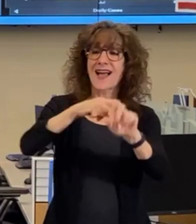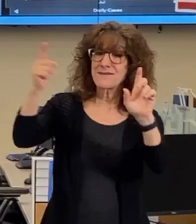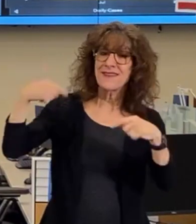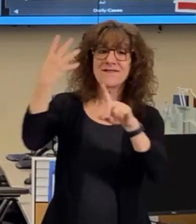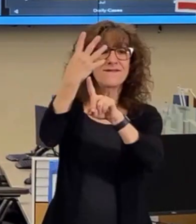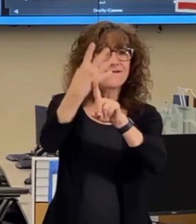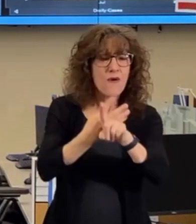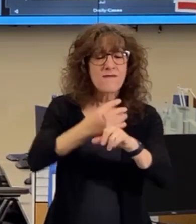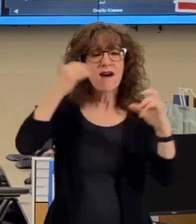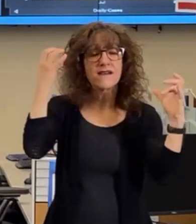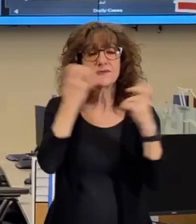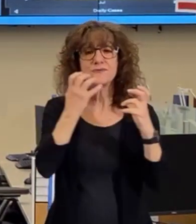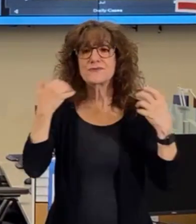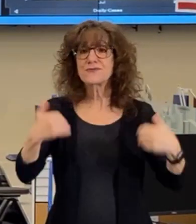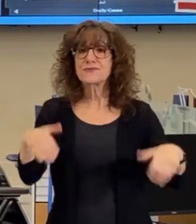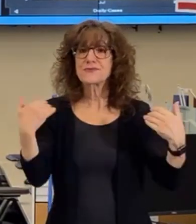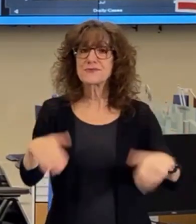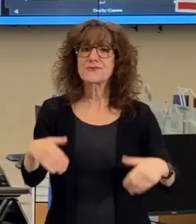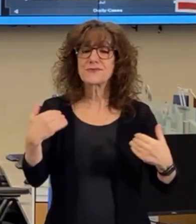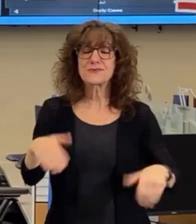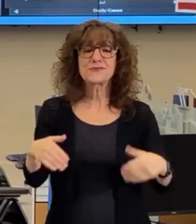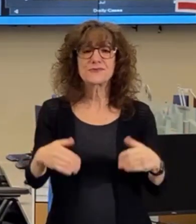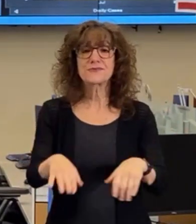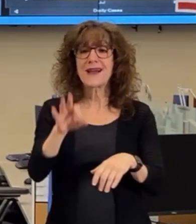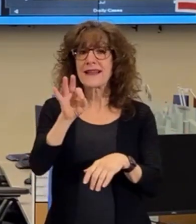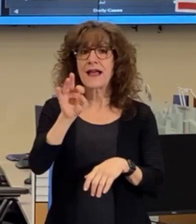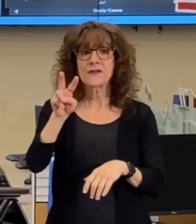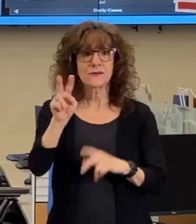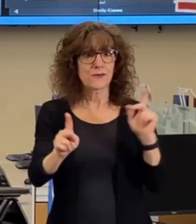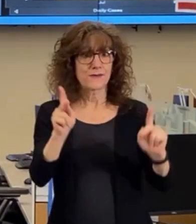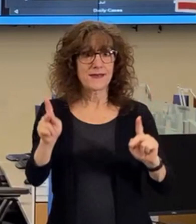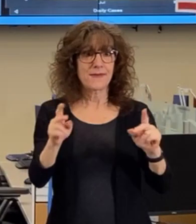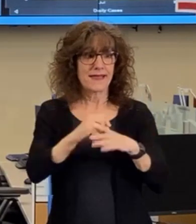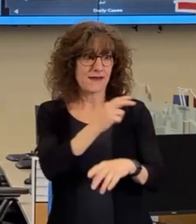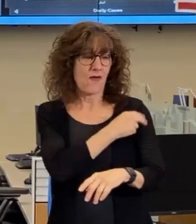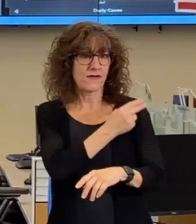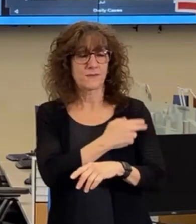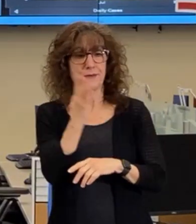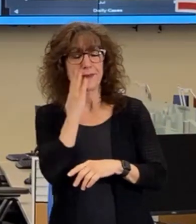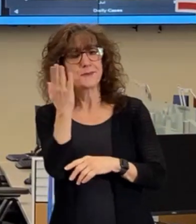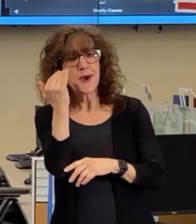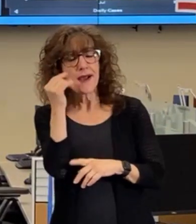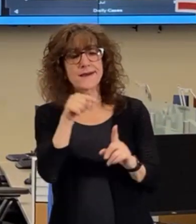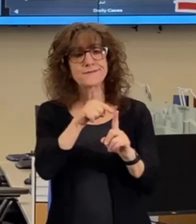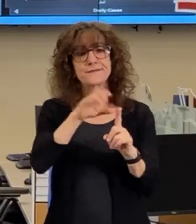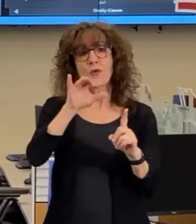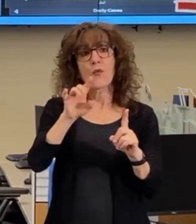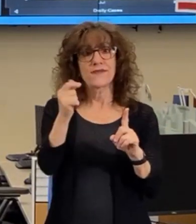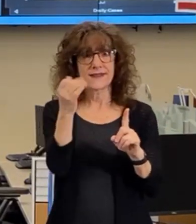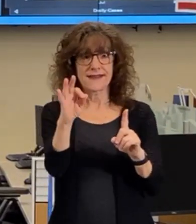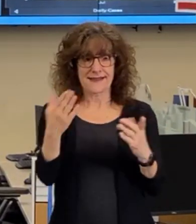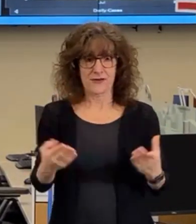4 months. At last check, there were 92 people in a hospital bed because of COVID-19 in the